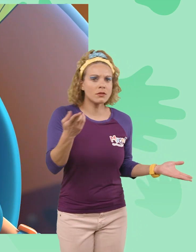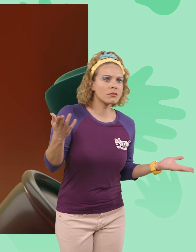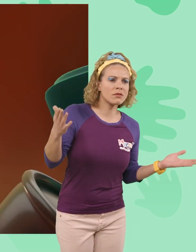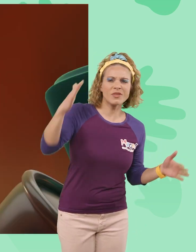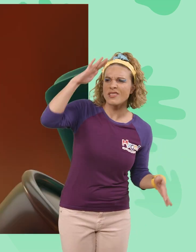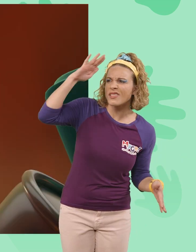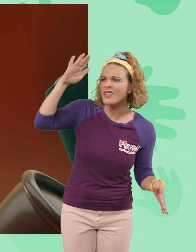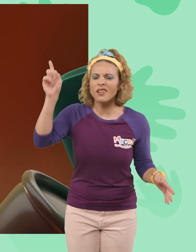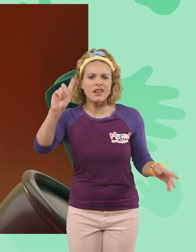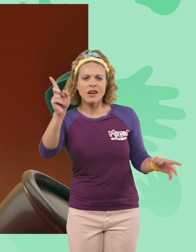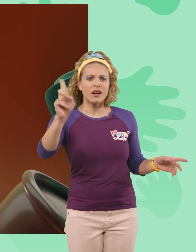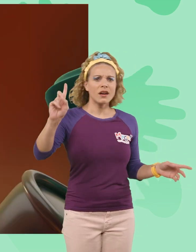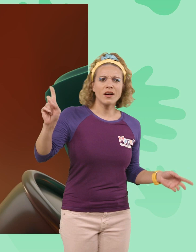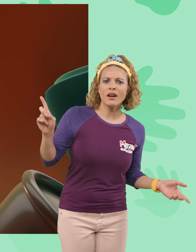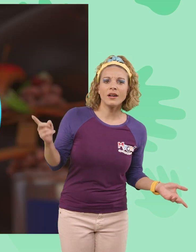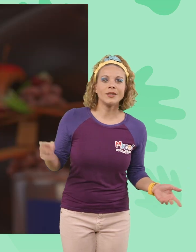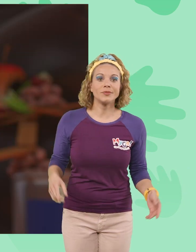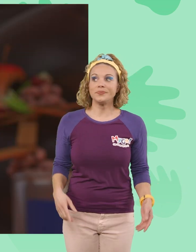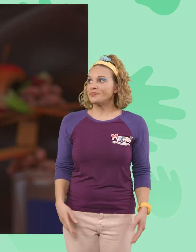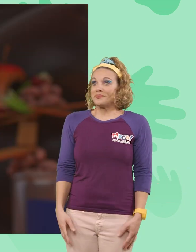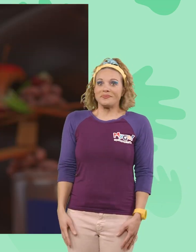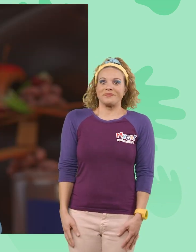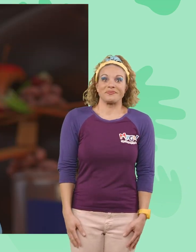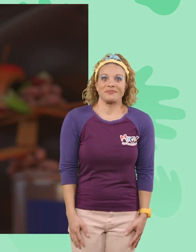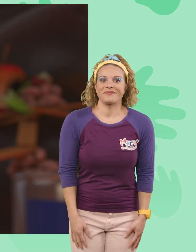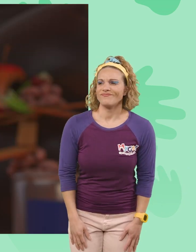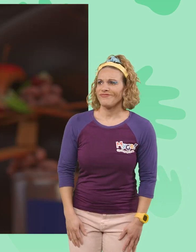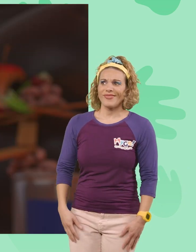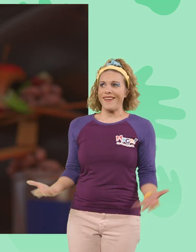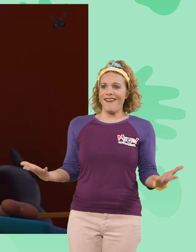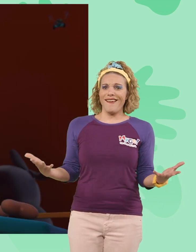Horace! Where are you?